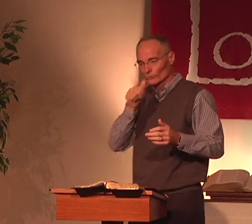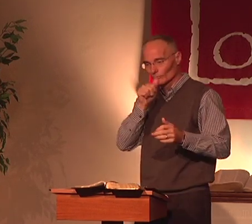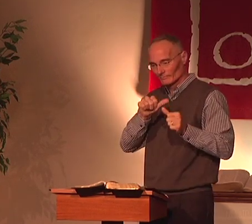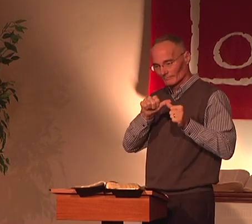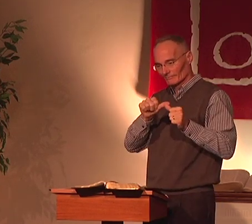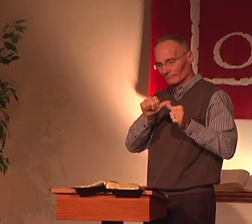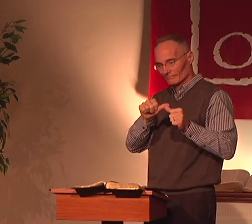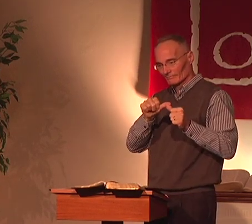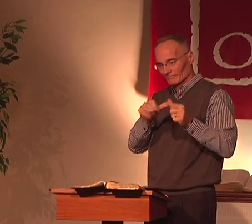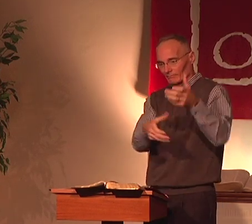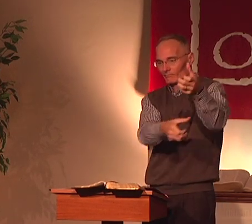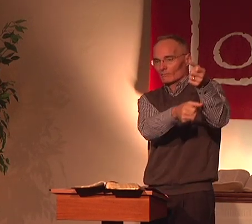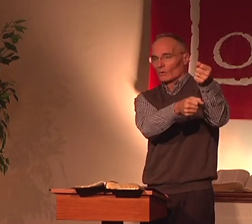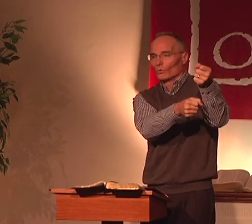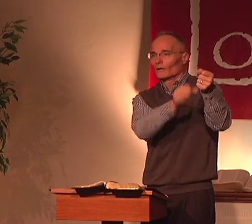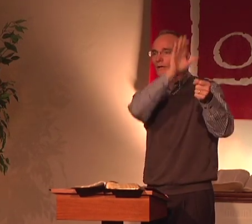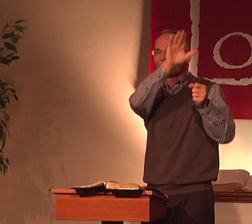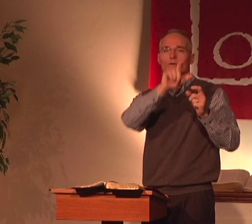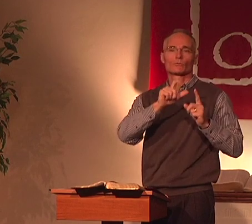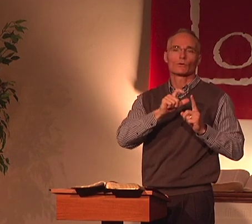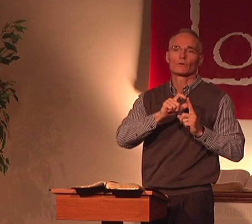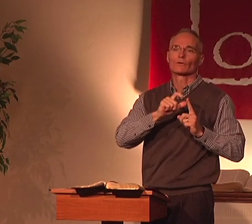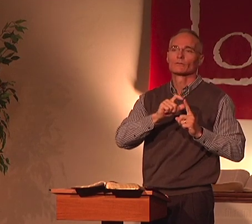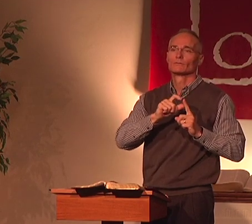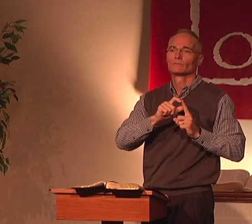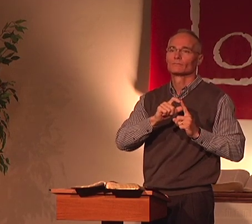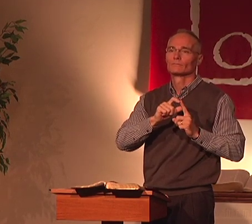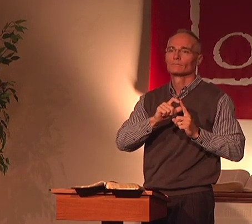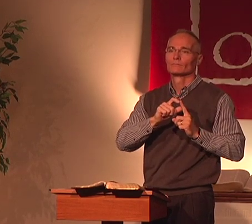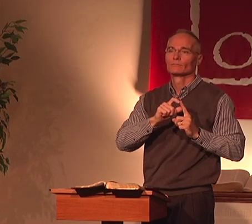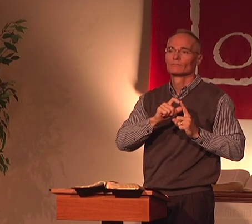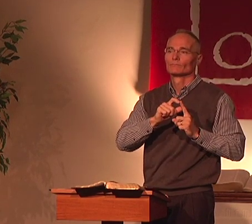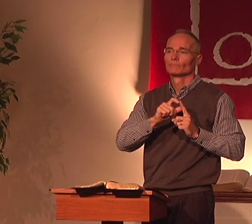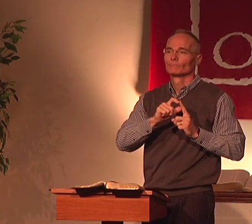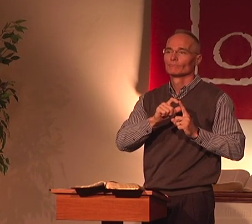We have to Really Hold strong Stand strong To his word